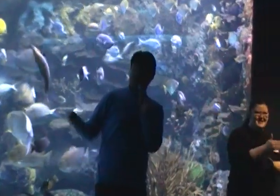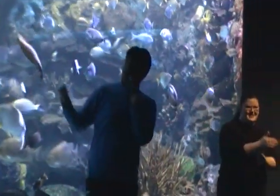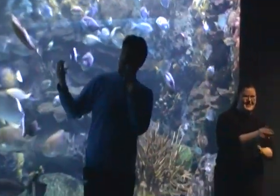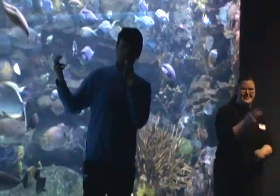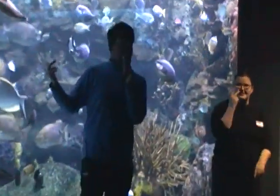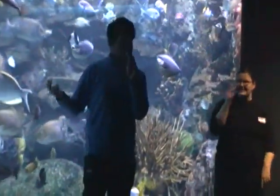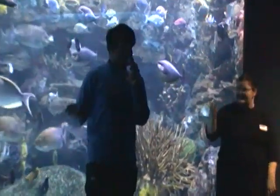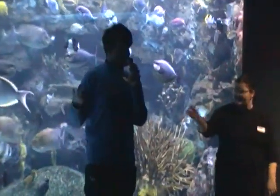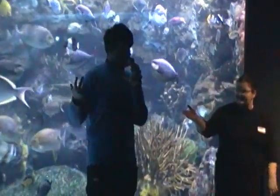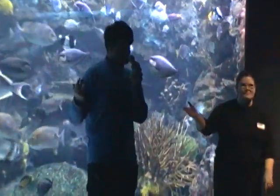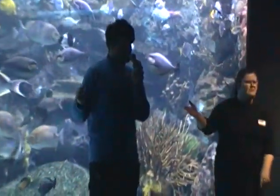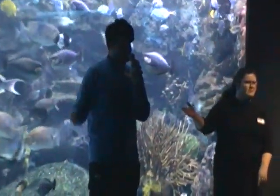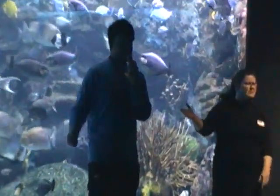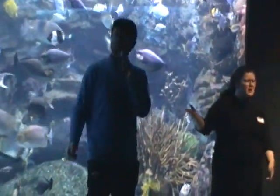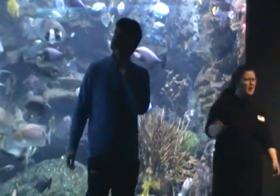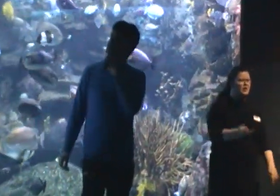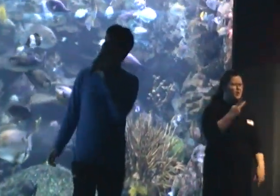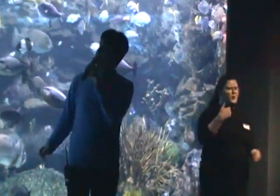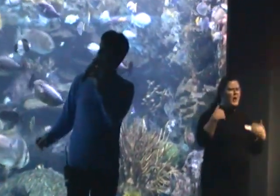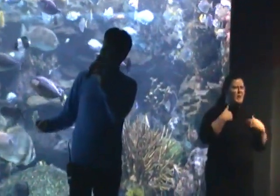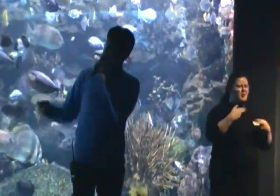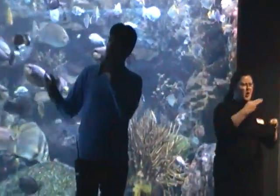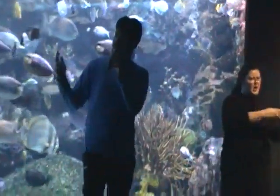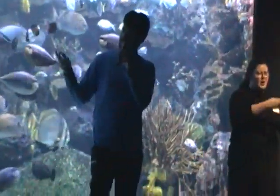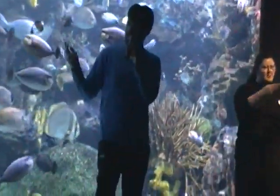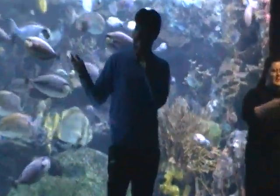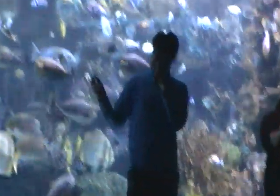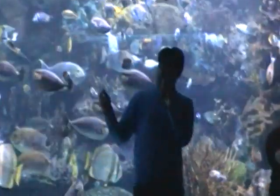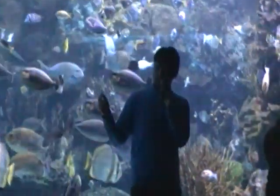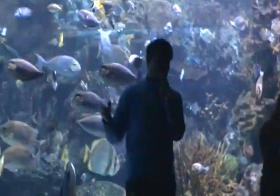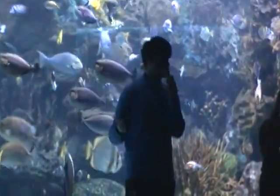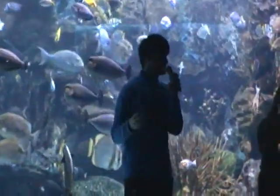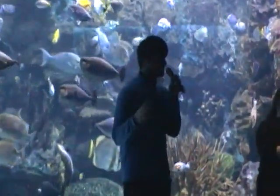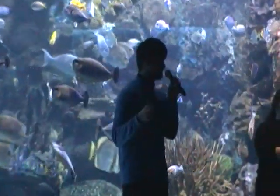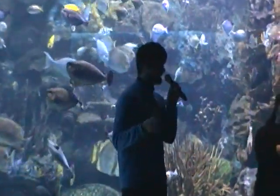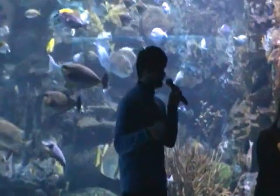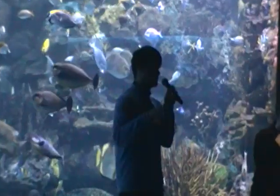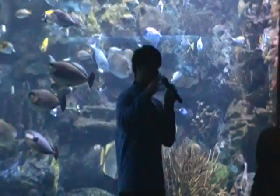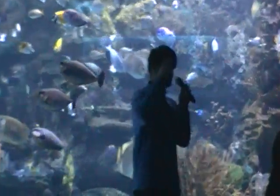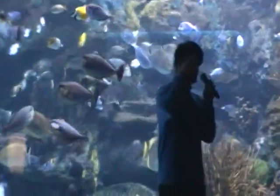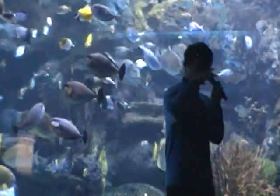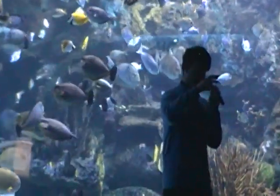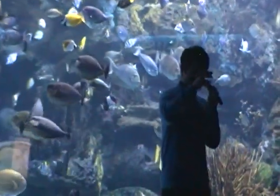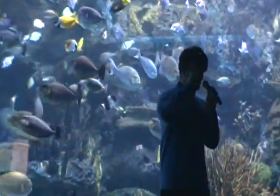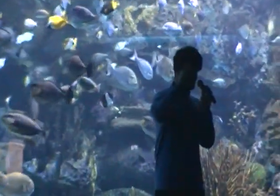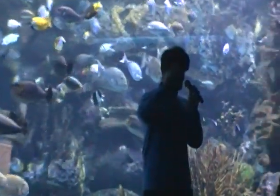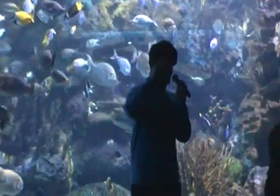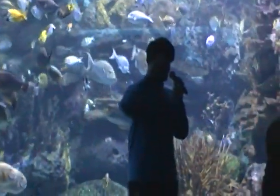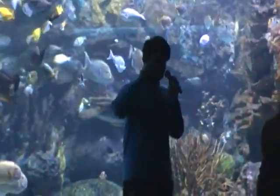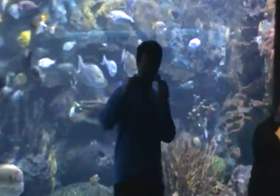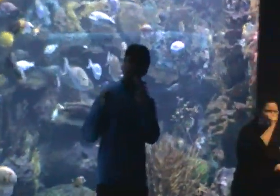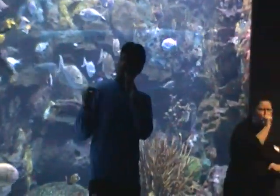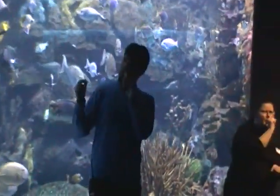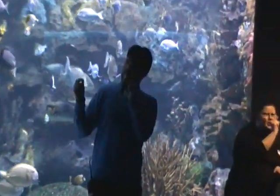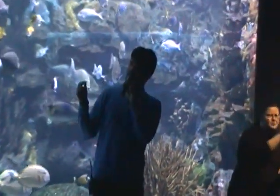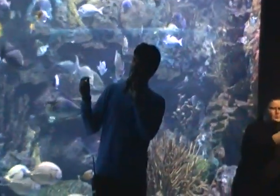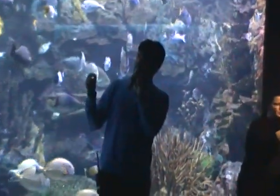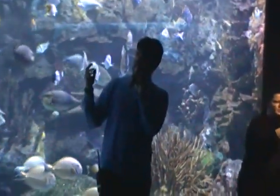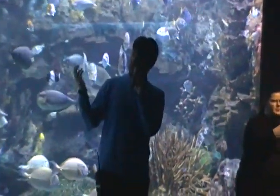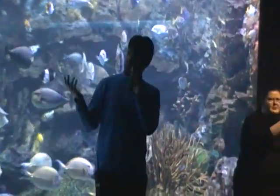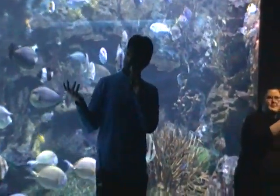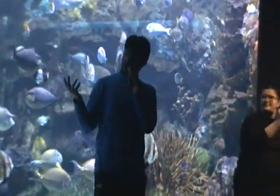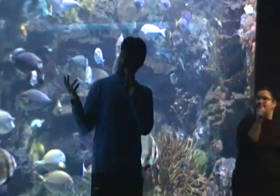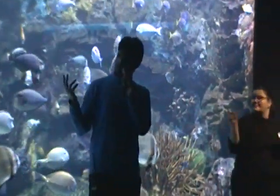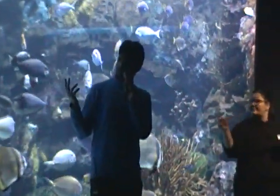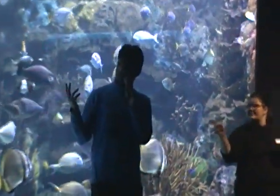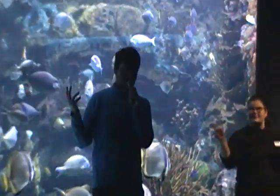animals there, we got an animal named after two animals. Now the fox part of their name comes from that long snout that they have. And